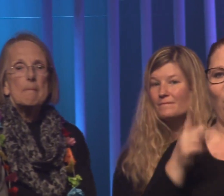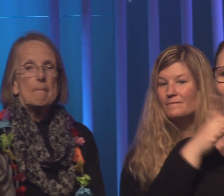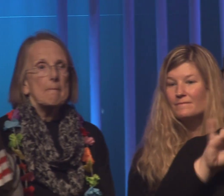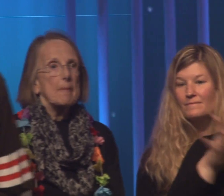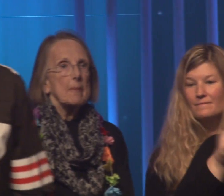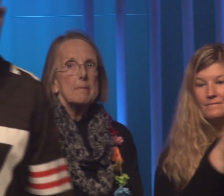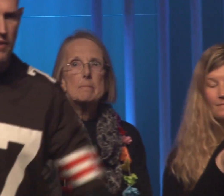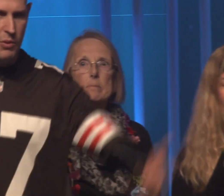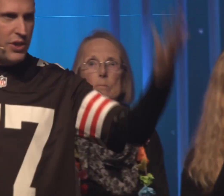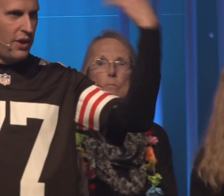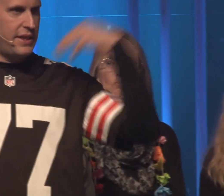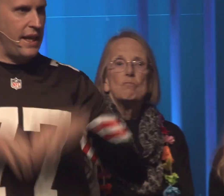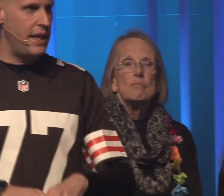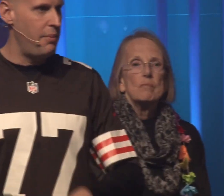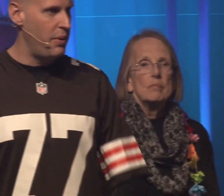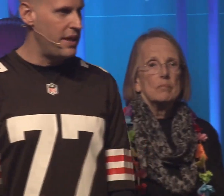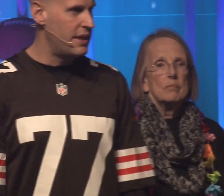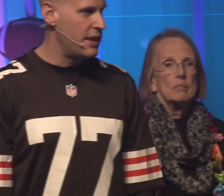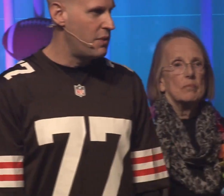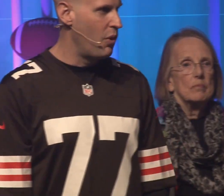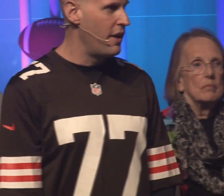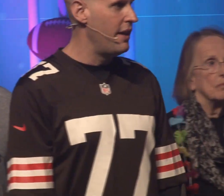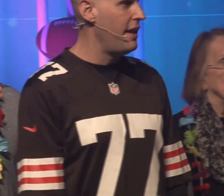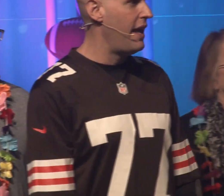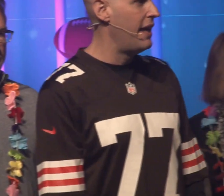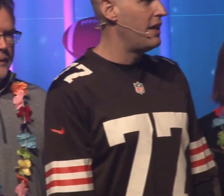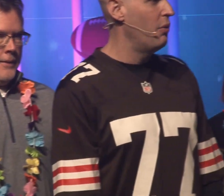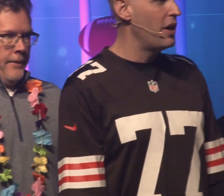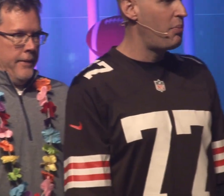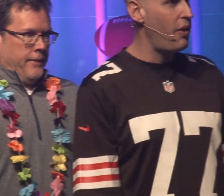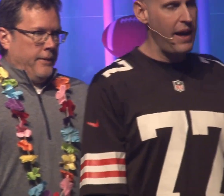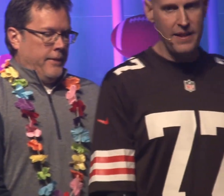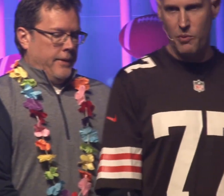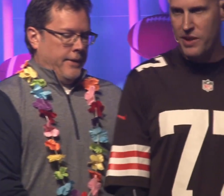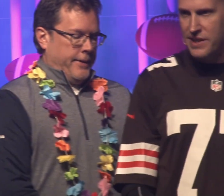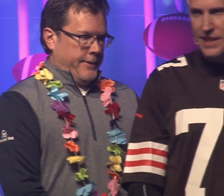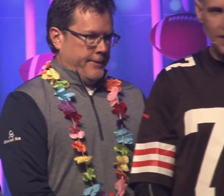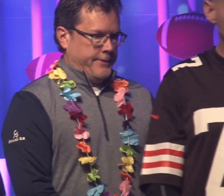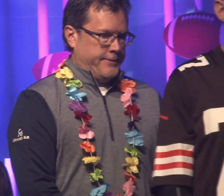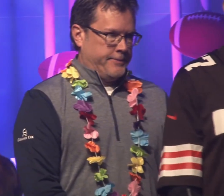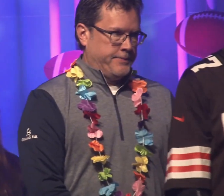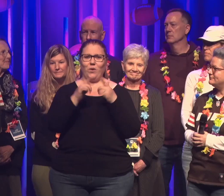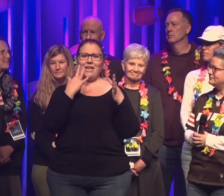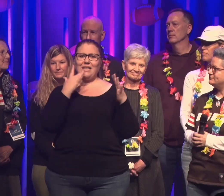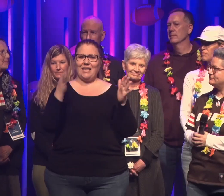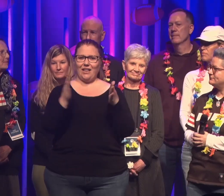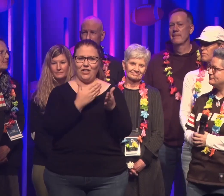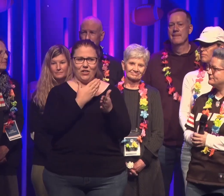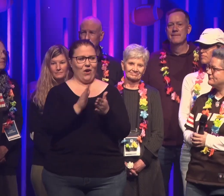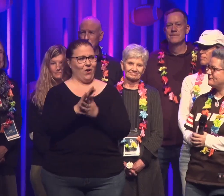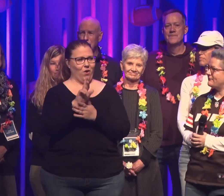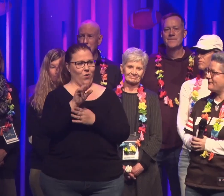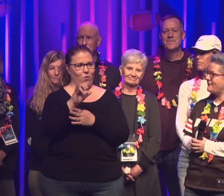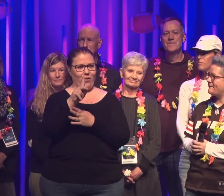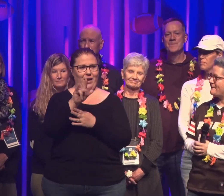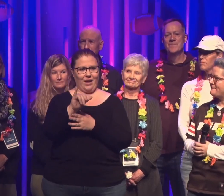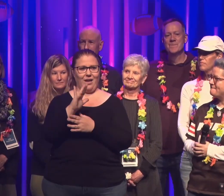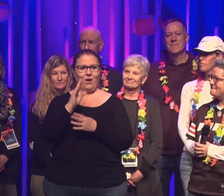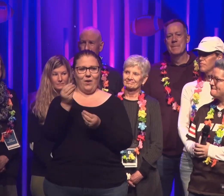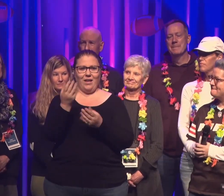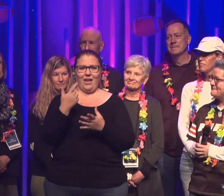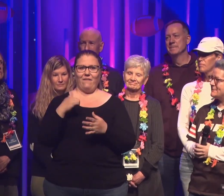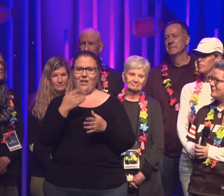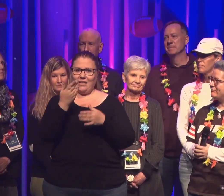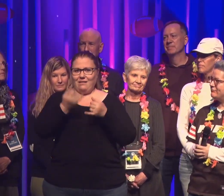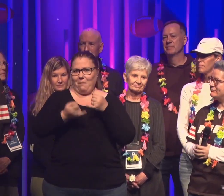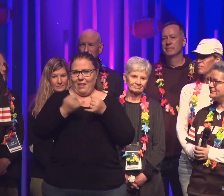Well, do me a favor. Would you all stand up with us this morning? And we're going to pray, and then we're going to sing this song. Ricky's going to give us some closing